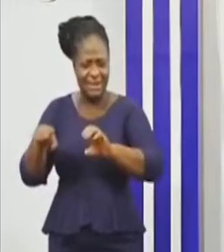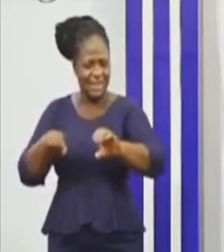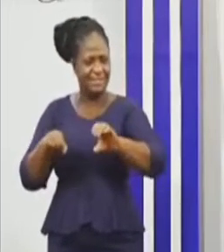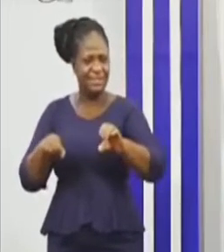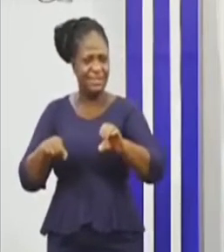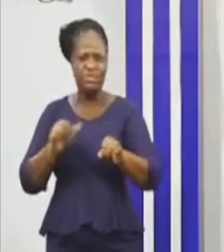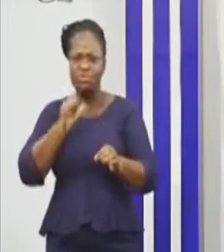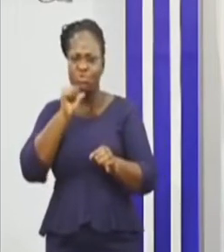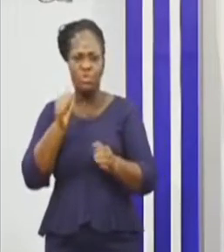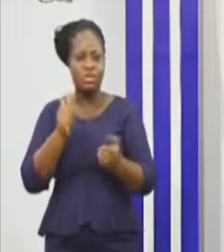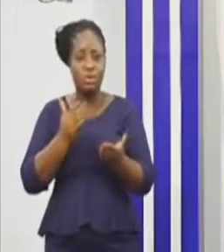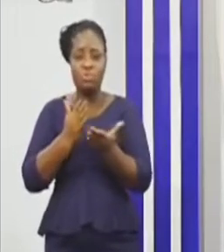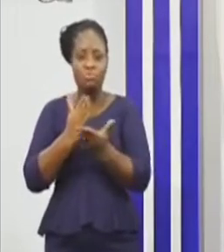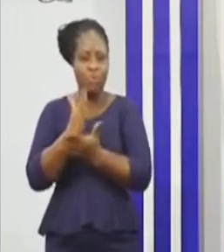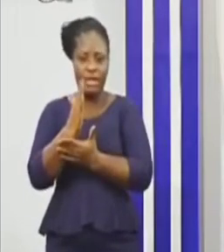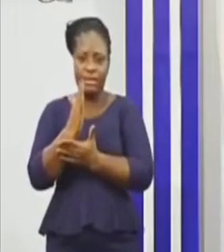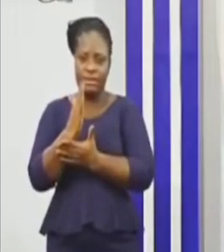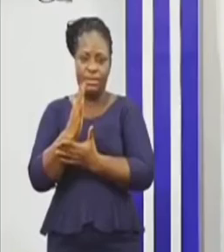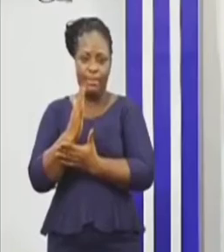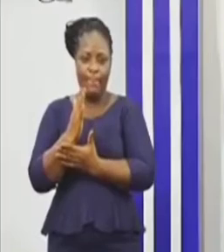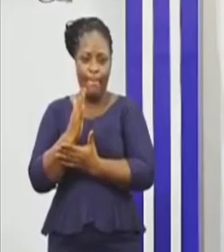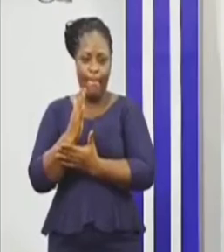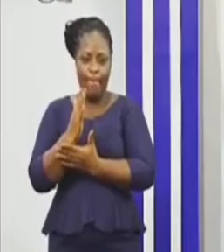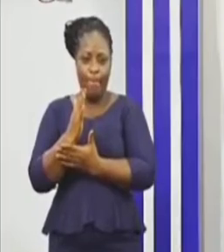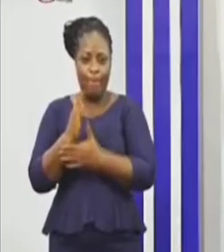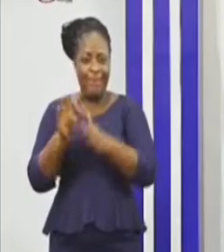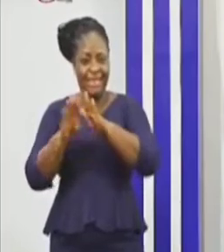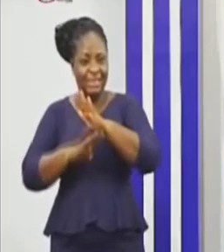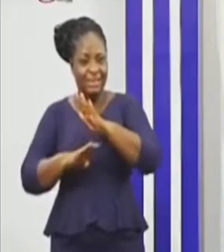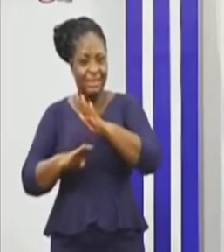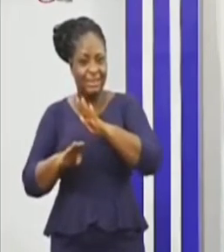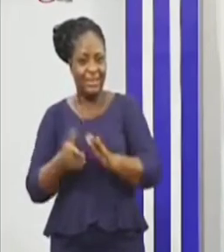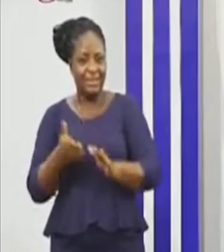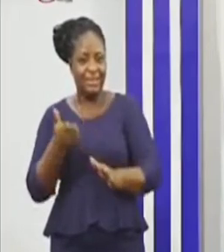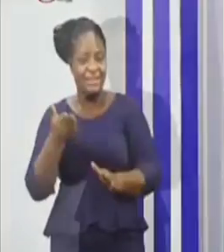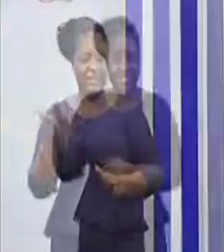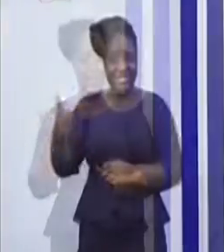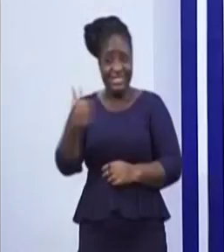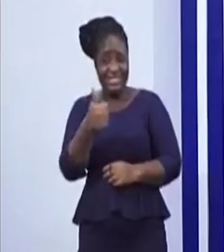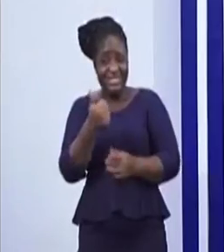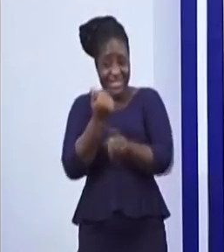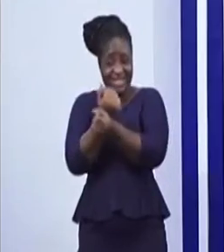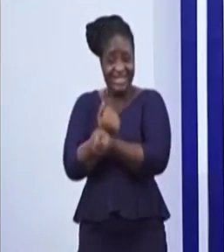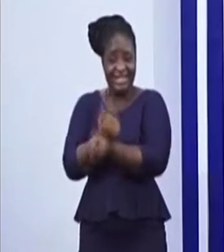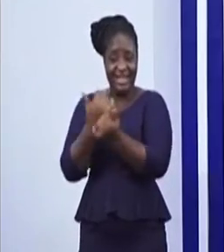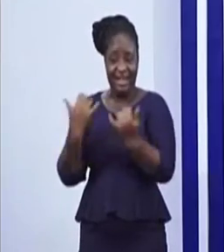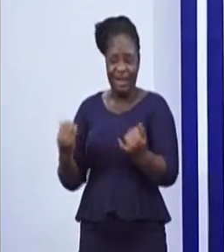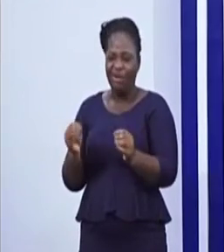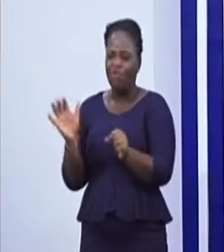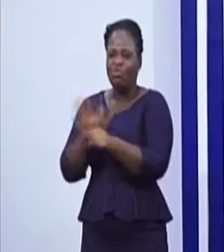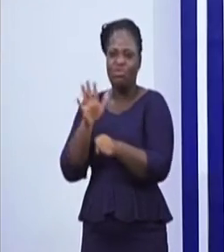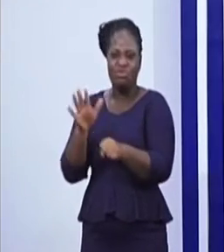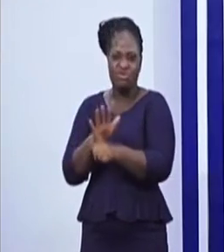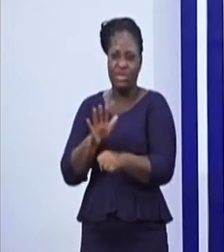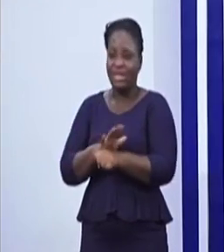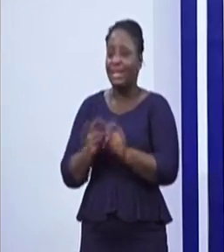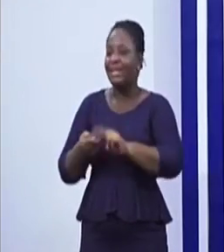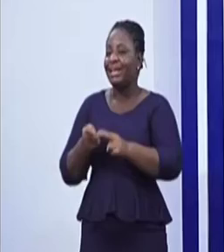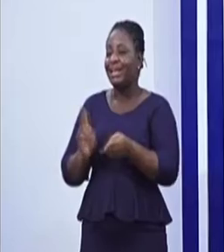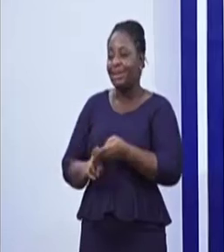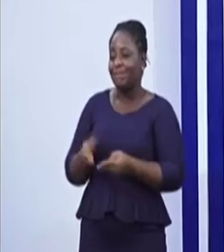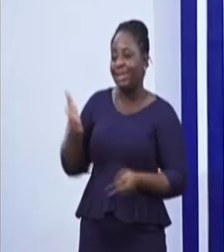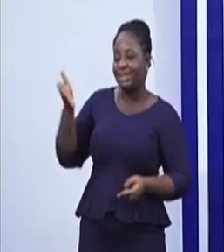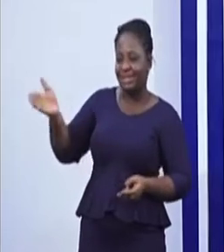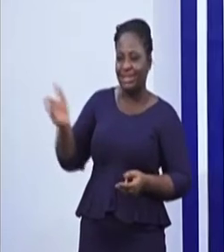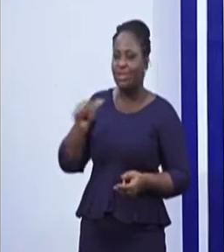are not prescribed by this exemption. And the numbers that are in those